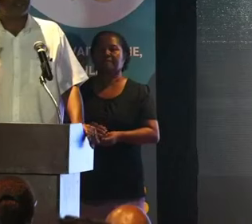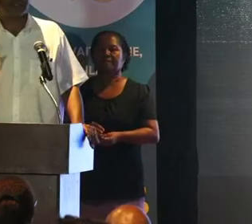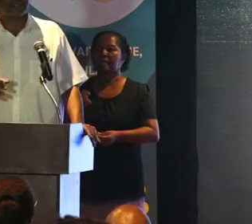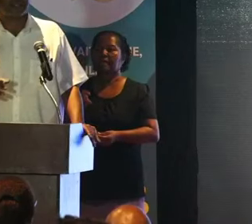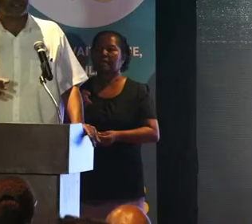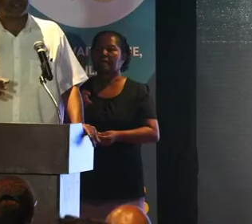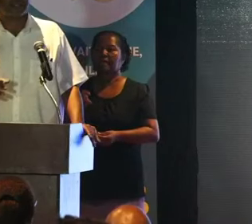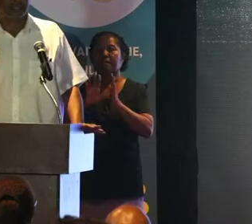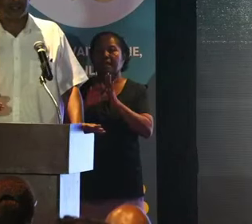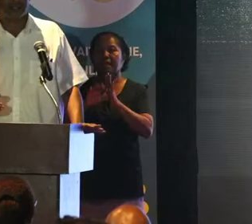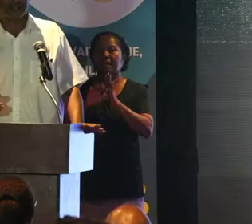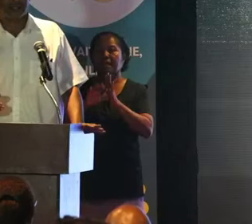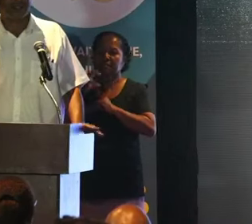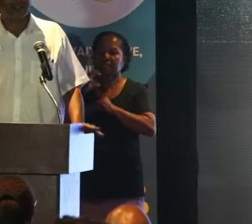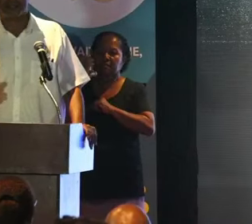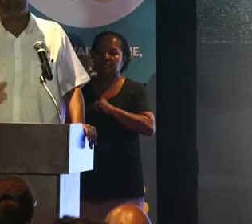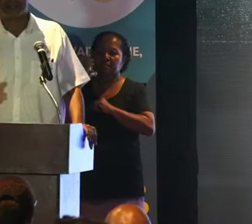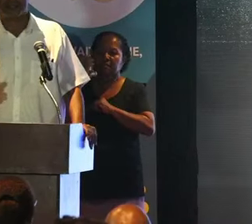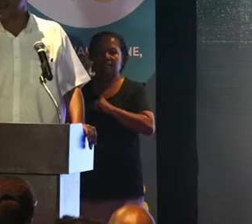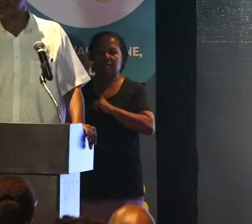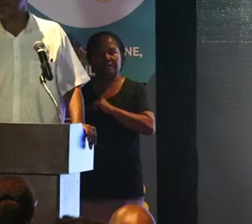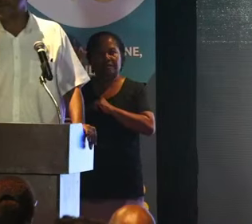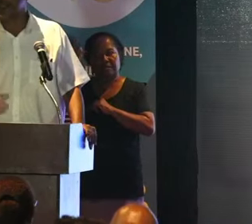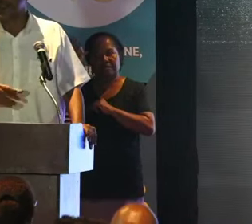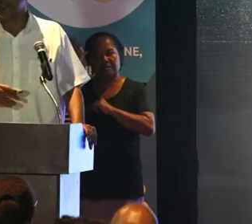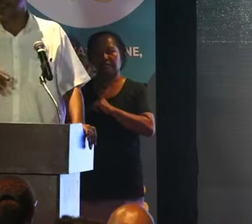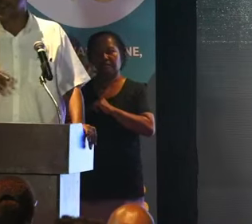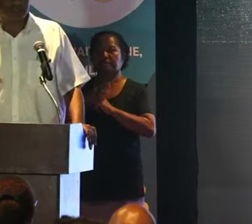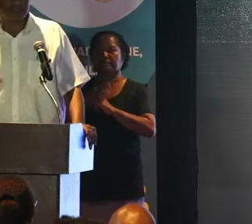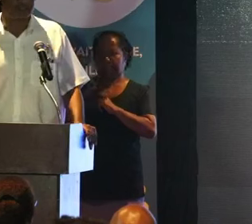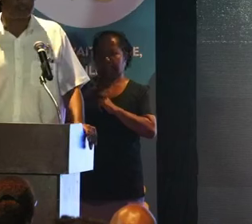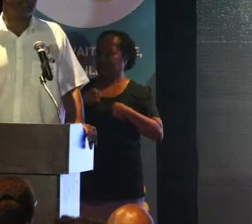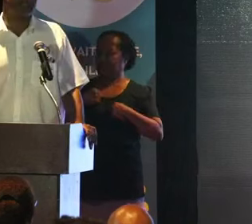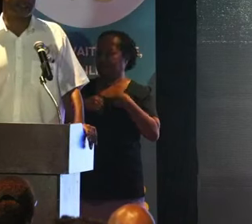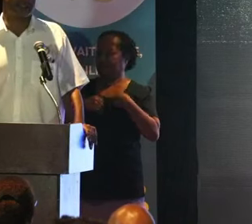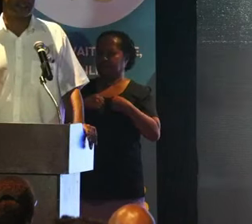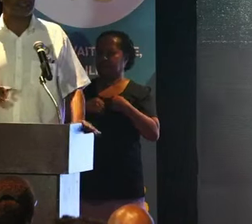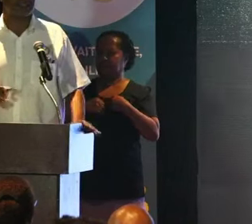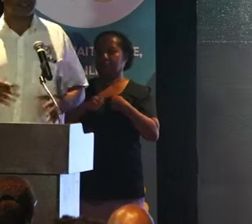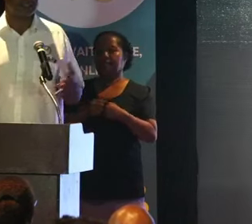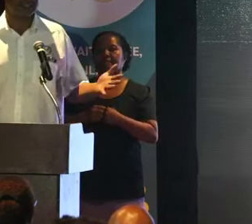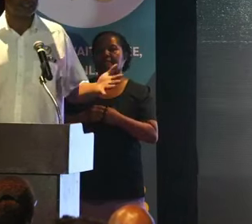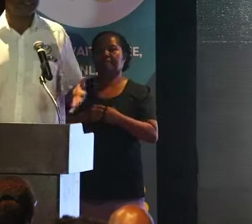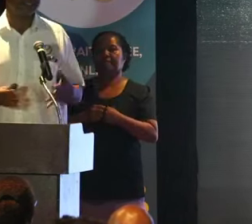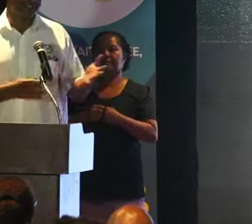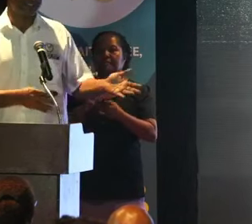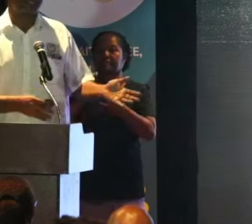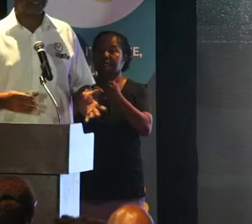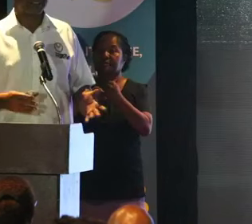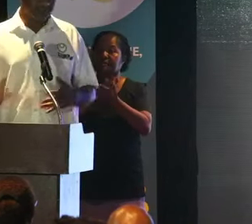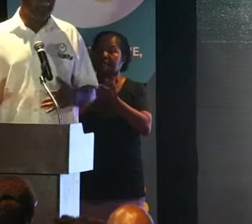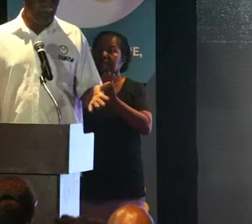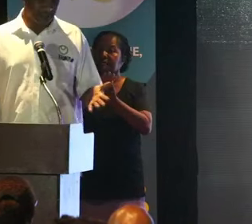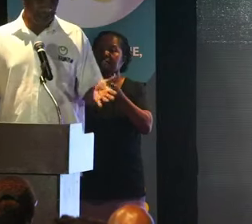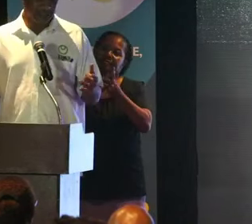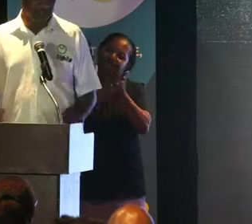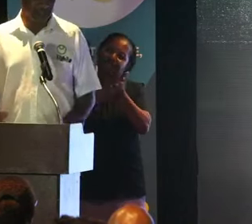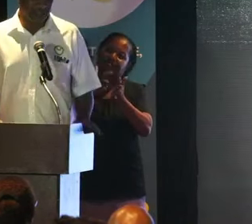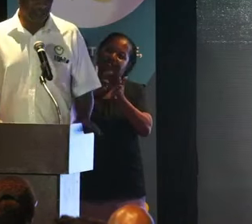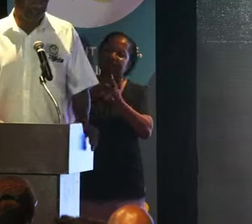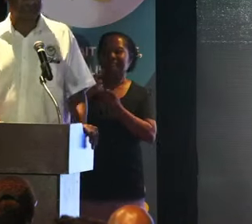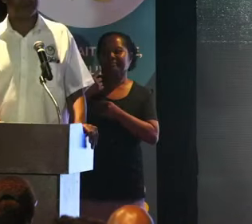the directors are, or the company is at default, then the directors think that it is the shareholders, but